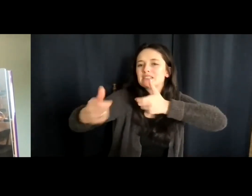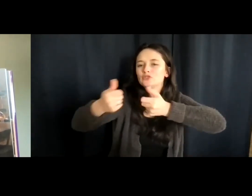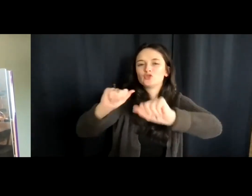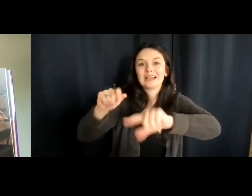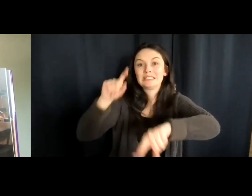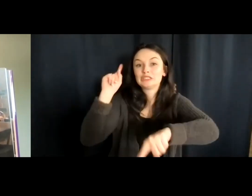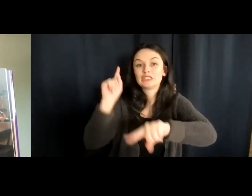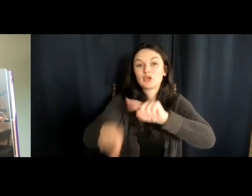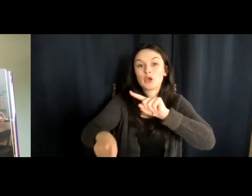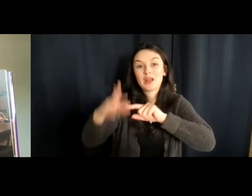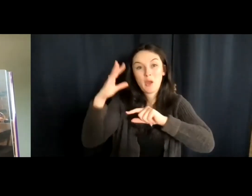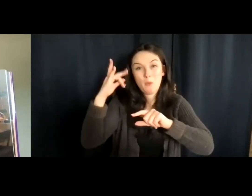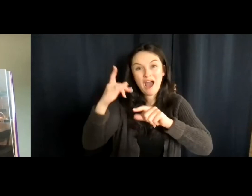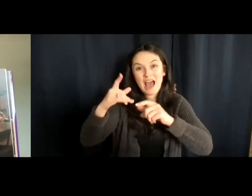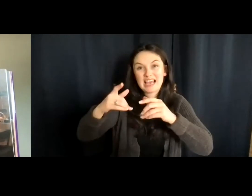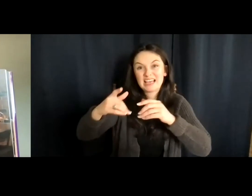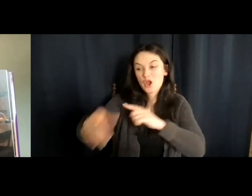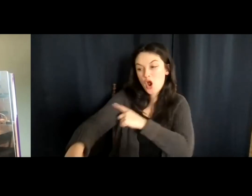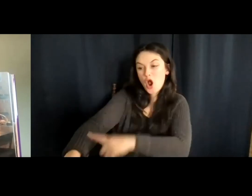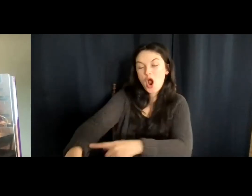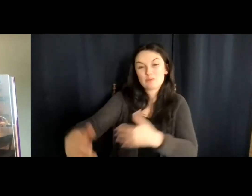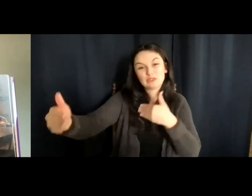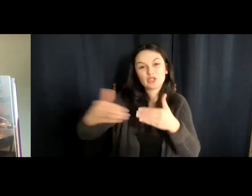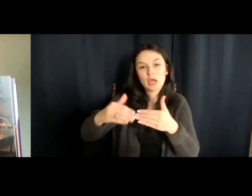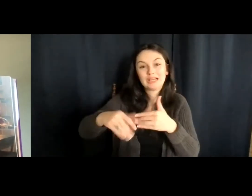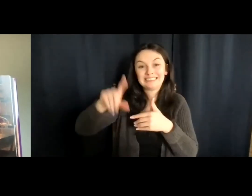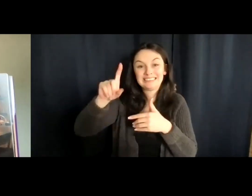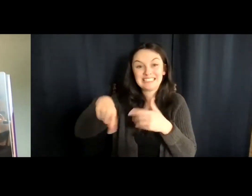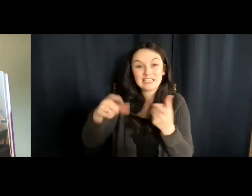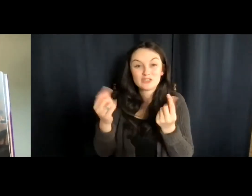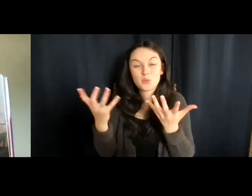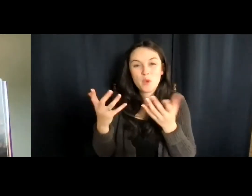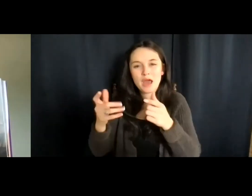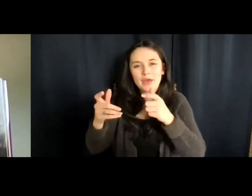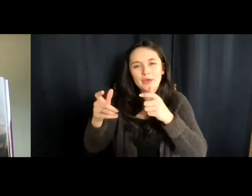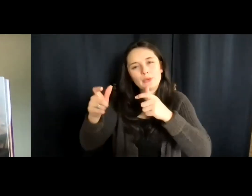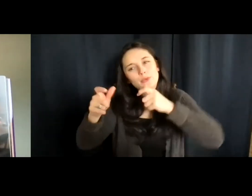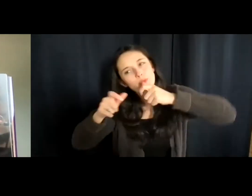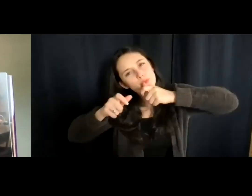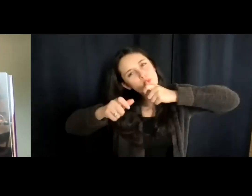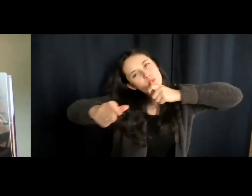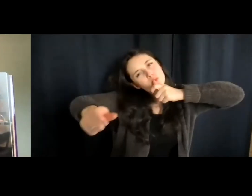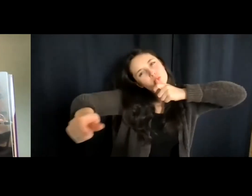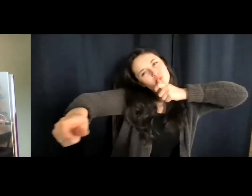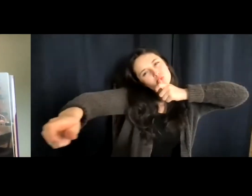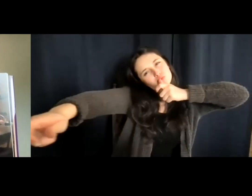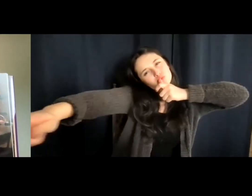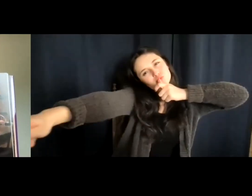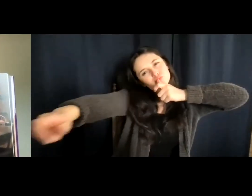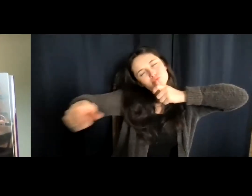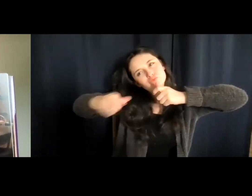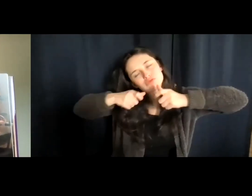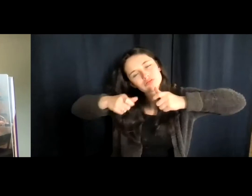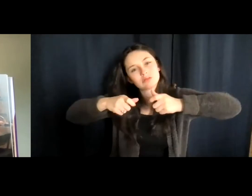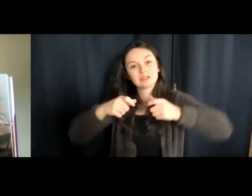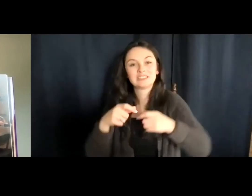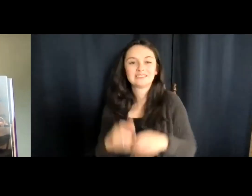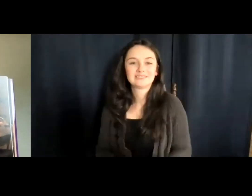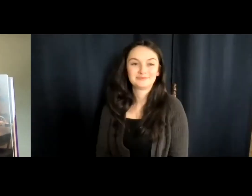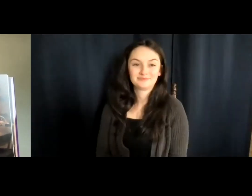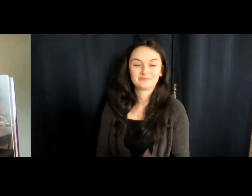her head sideways and stretch out her right arm. Melba gave the horn a mighty